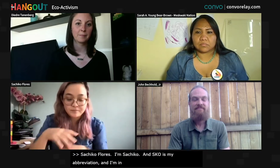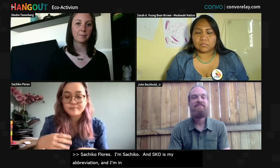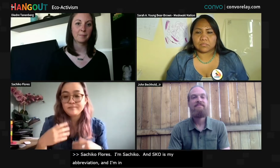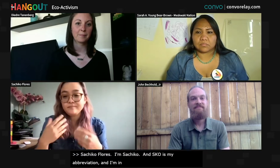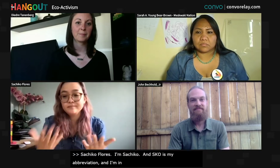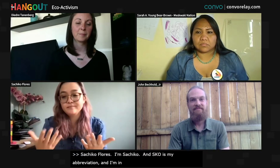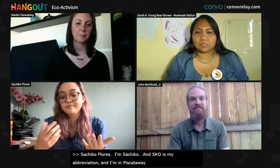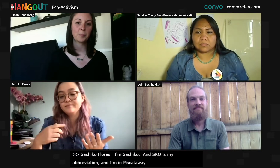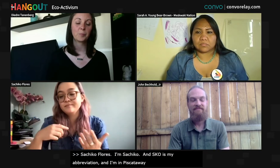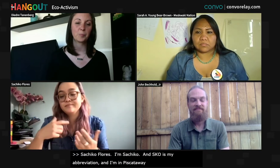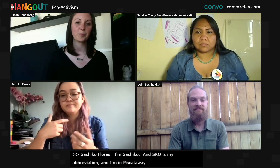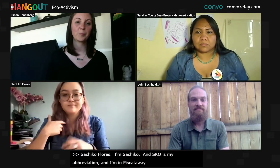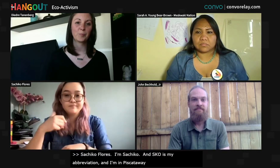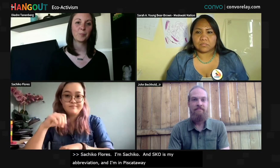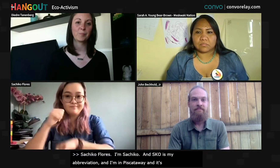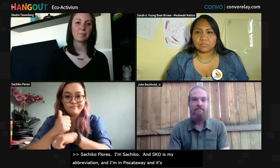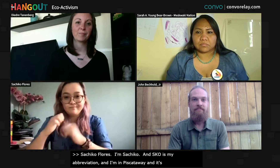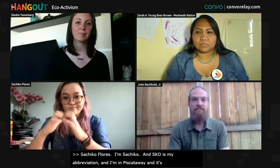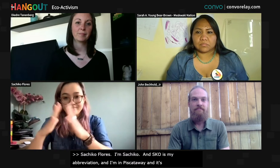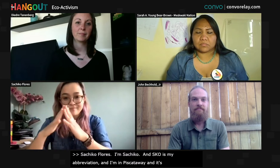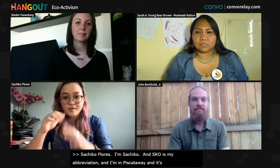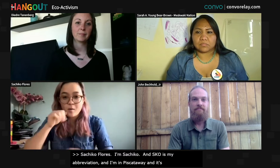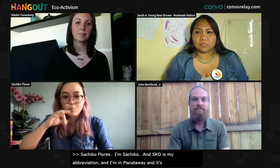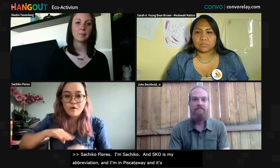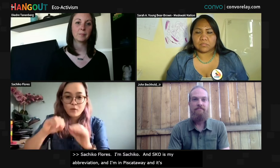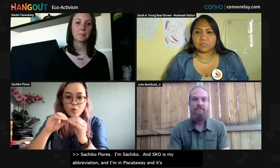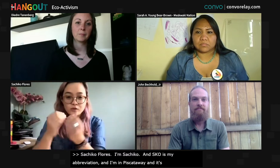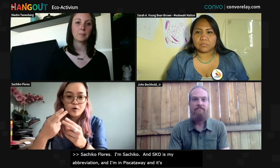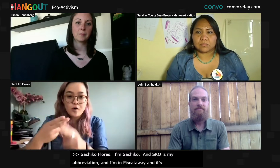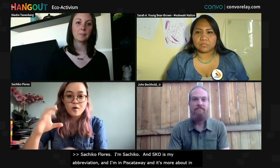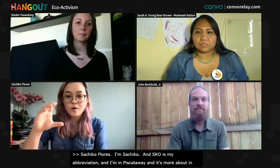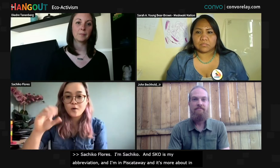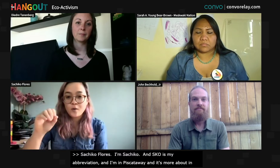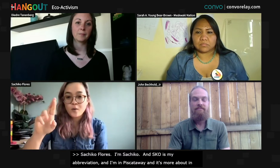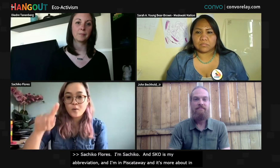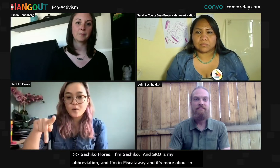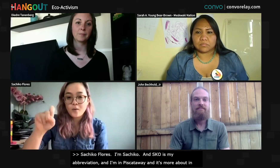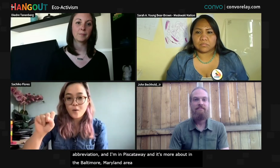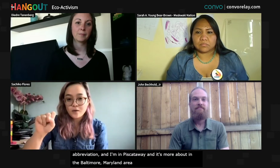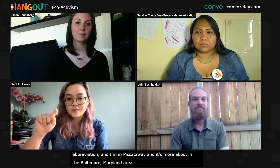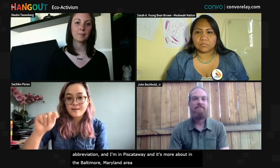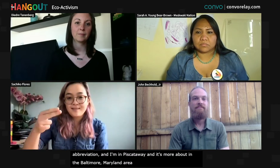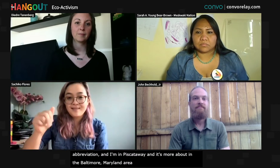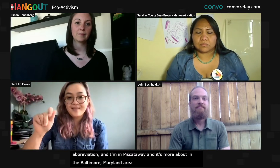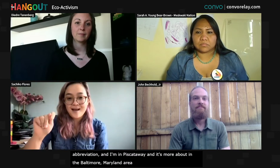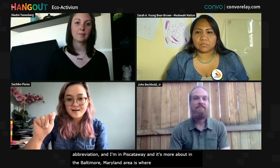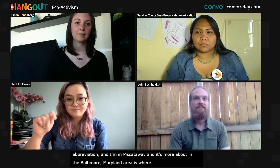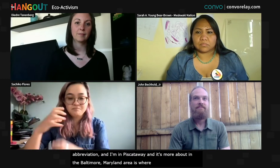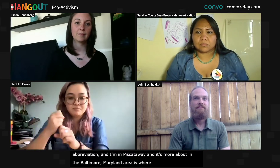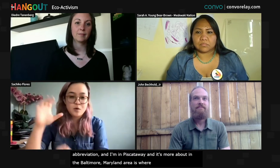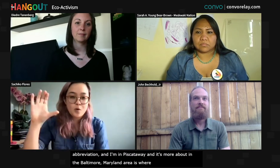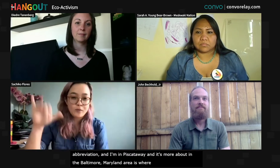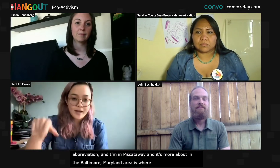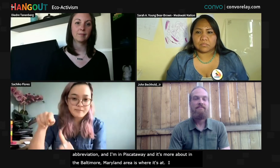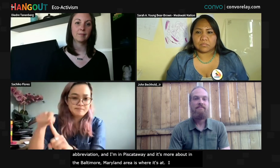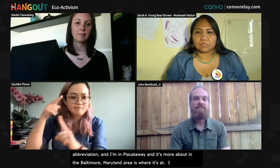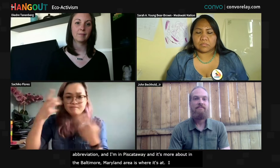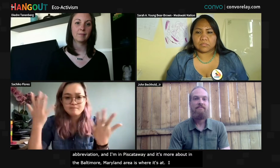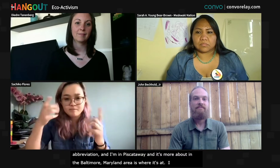it's in the Baltimore, Maryland area is where it's at. And I founded a nonprofit organization called Core That. This